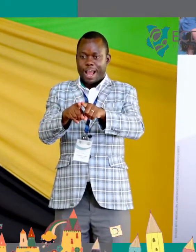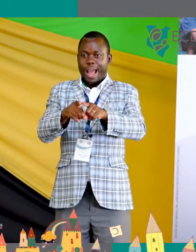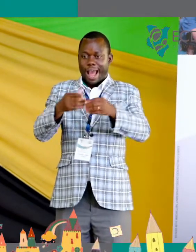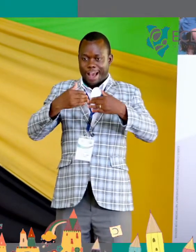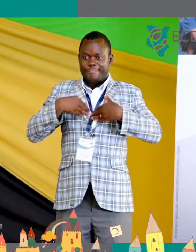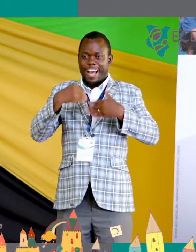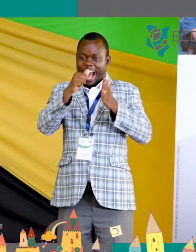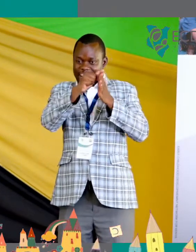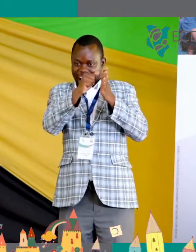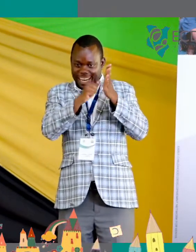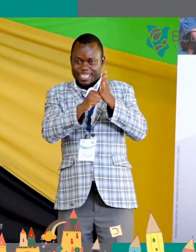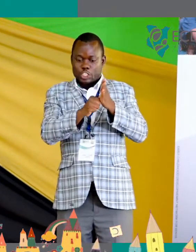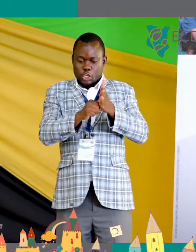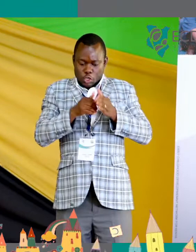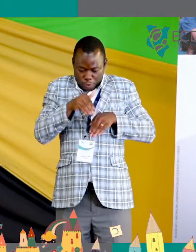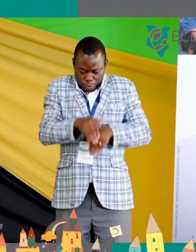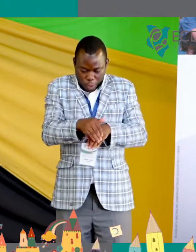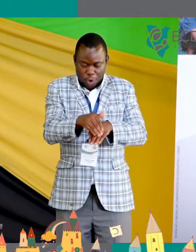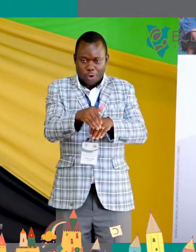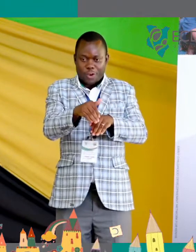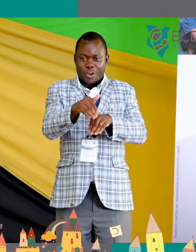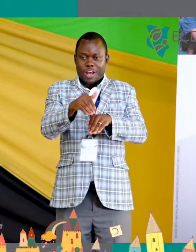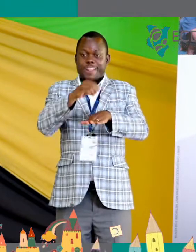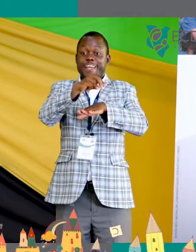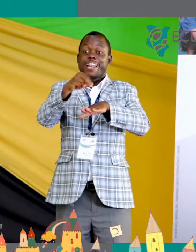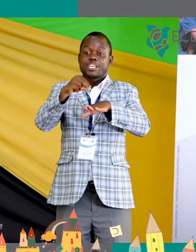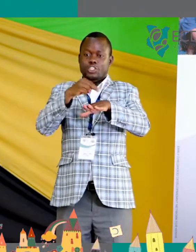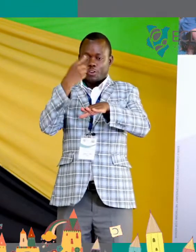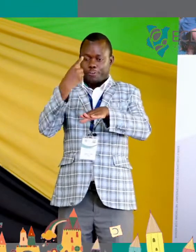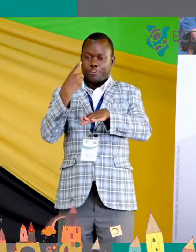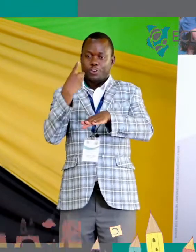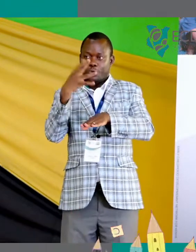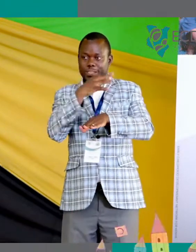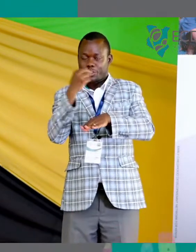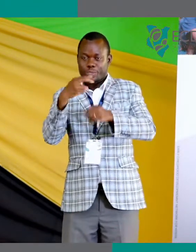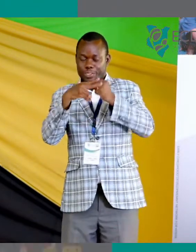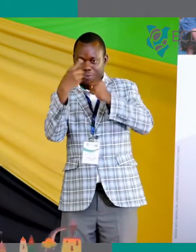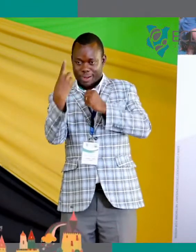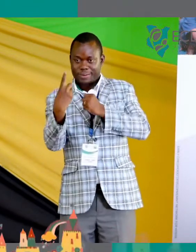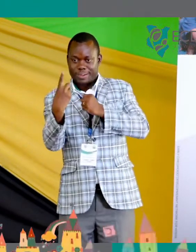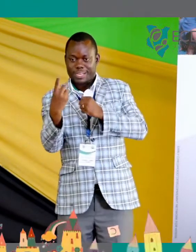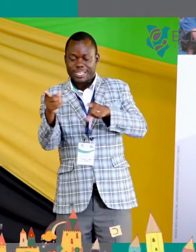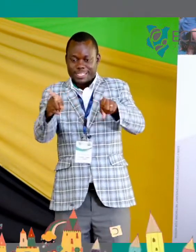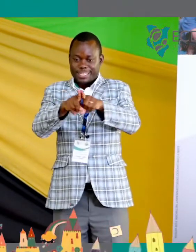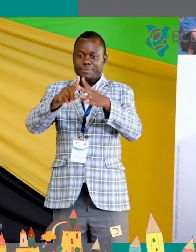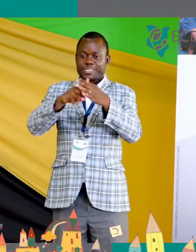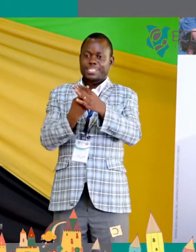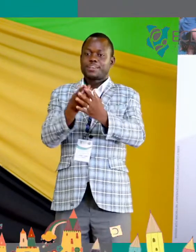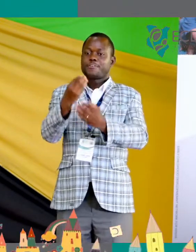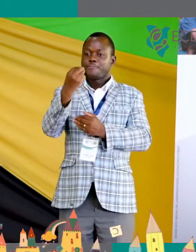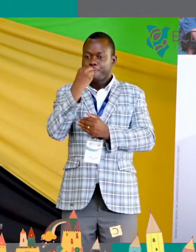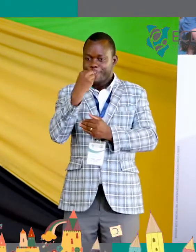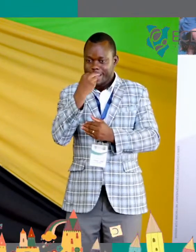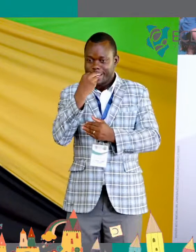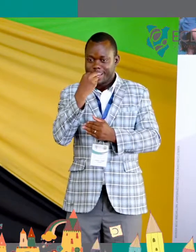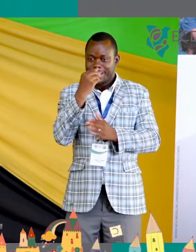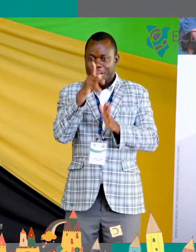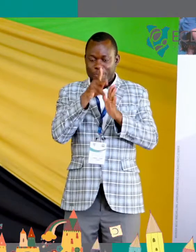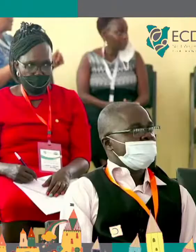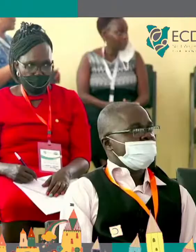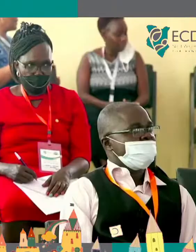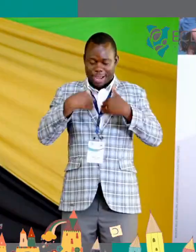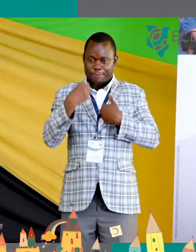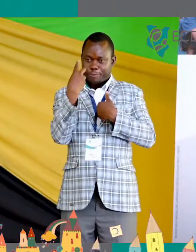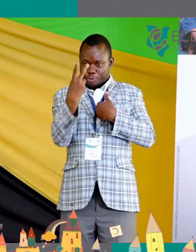to be in line with the ECD Act 2021. And we are still working on rolling out our feeding program. So far, 2 wards are